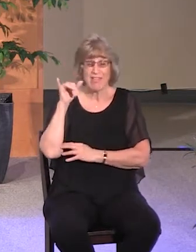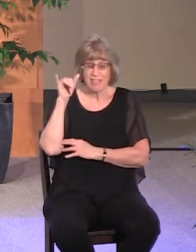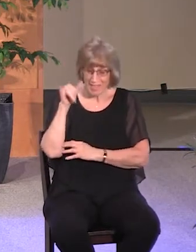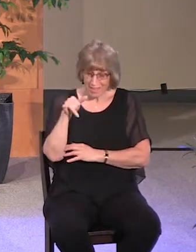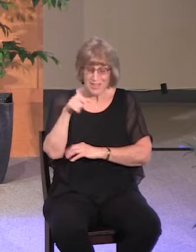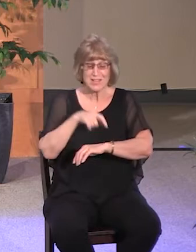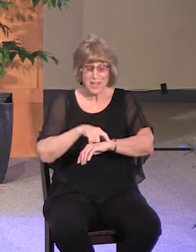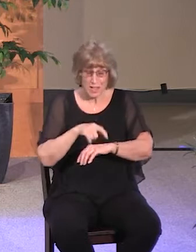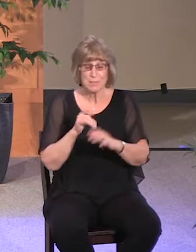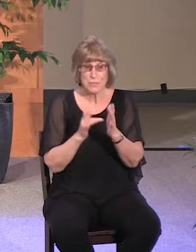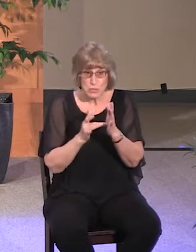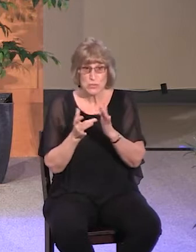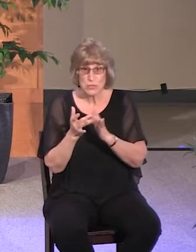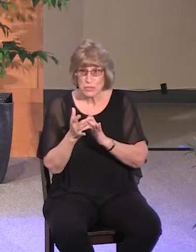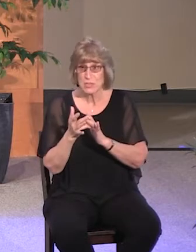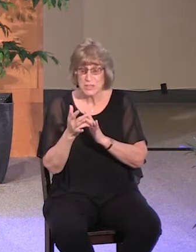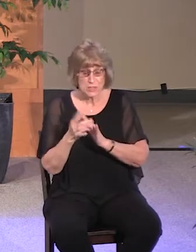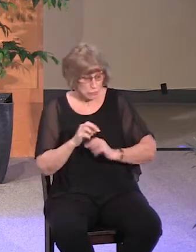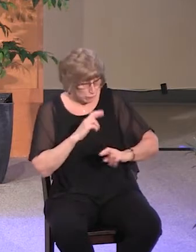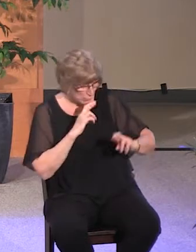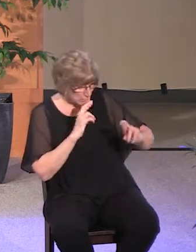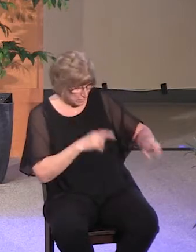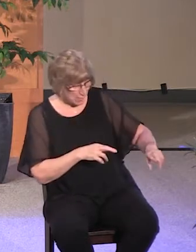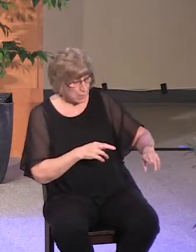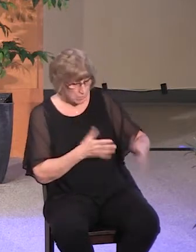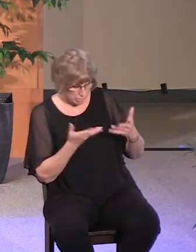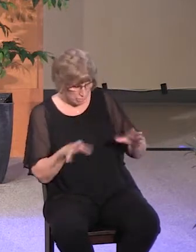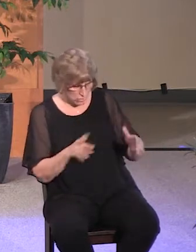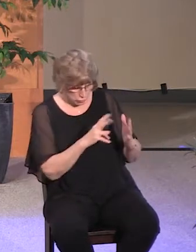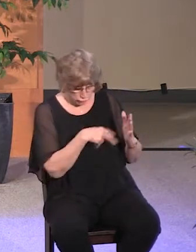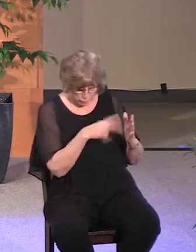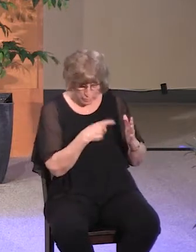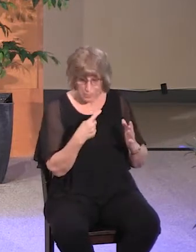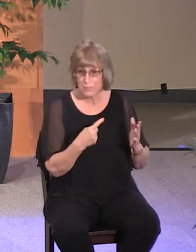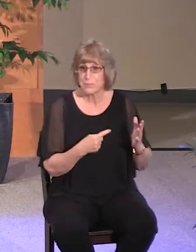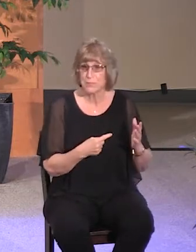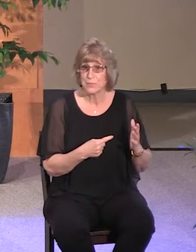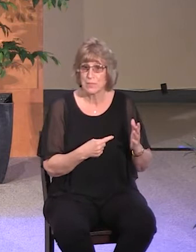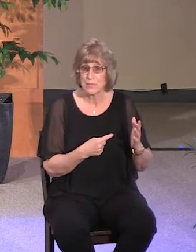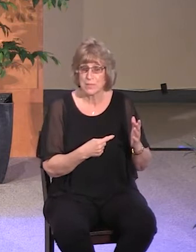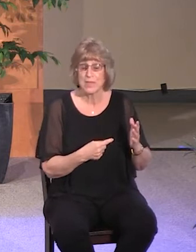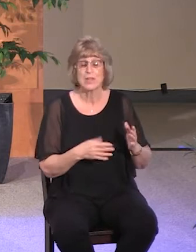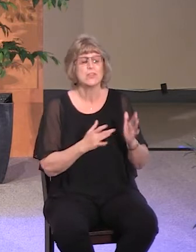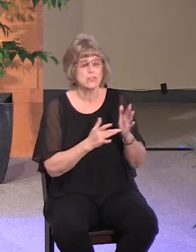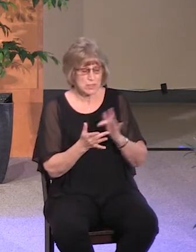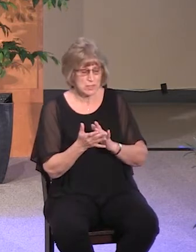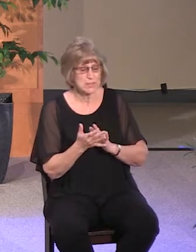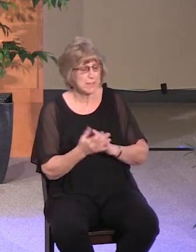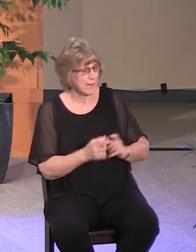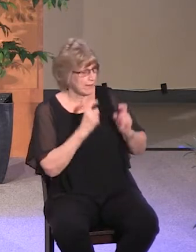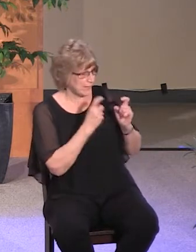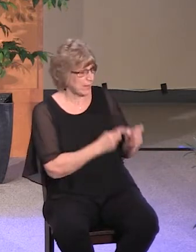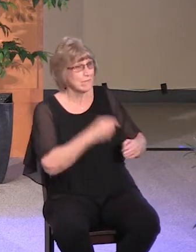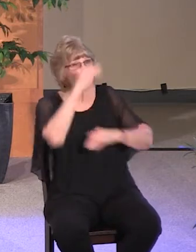Peter's answer is Jesus' response, which I just read to you, right? And he's giving Peter the keys to the kingdom of